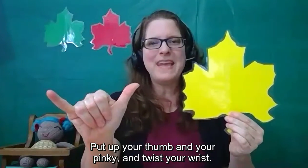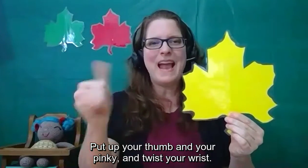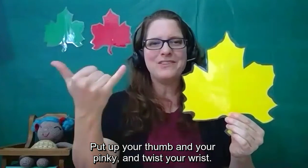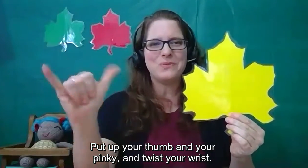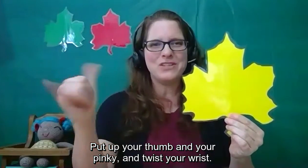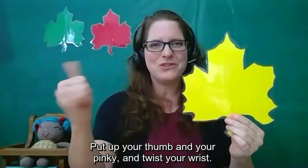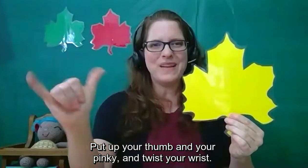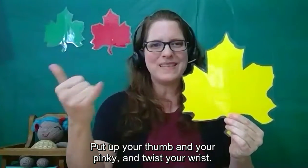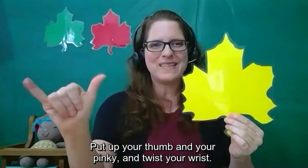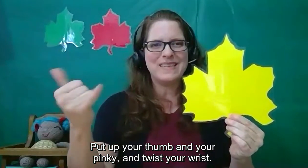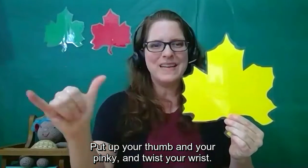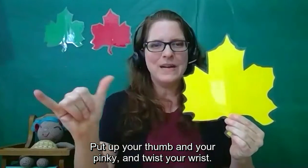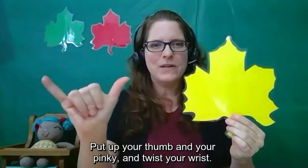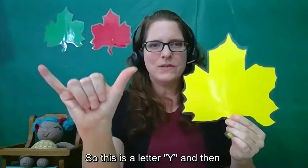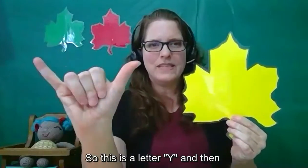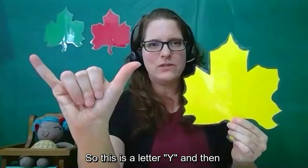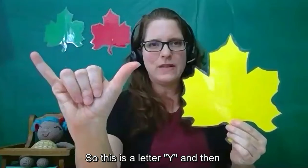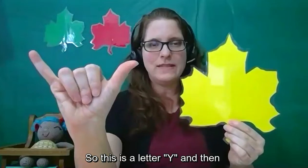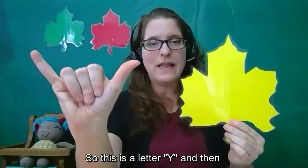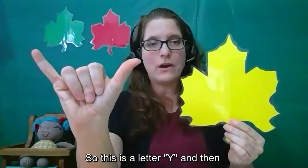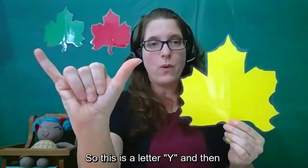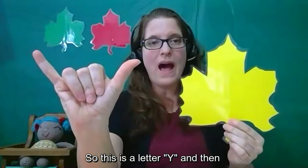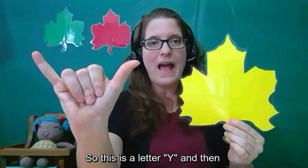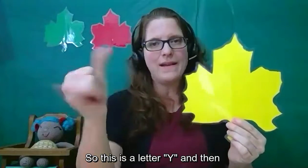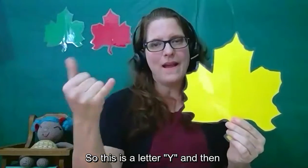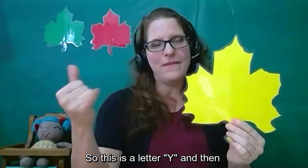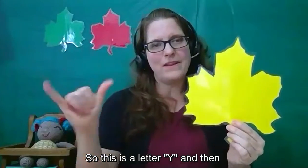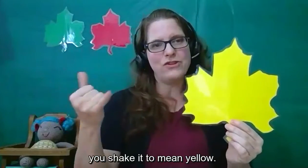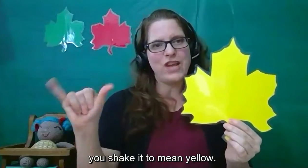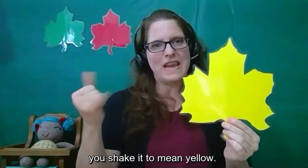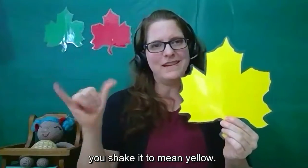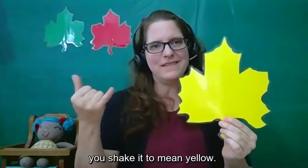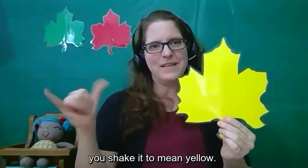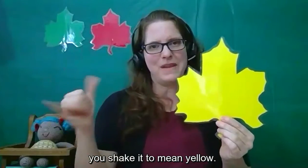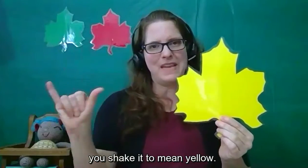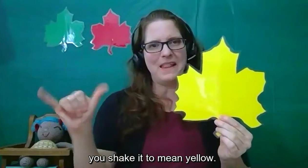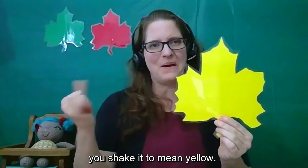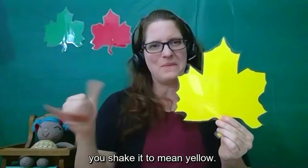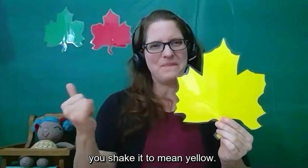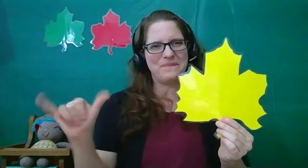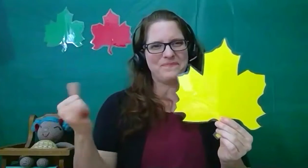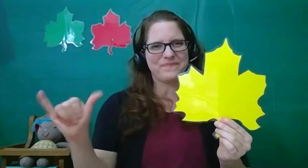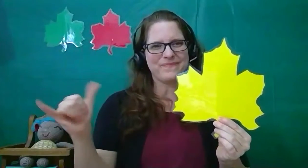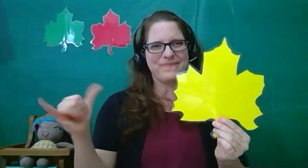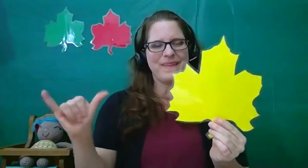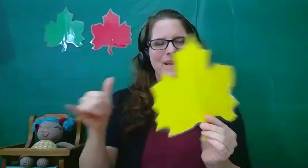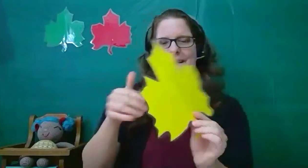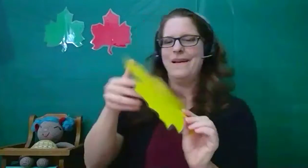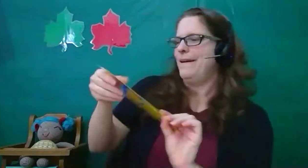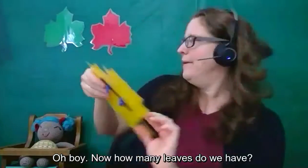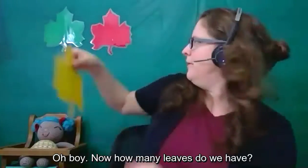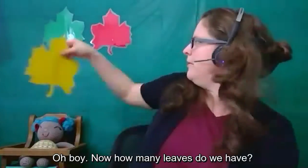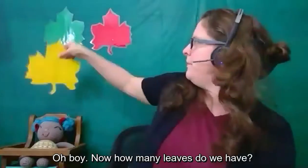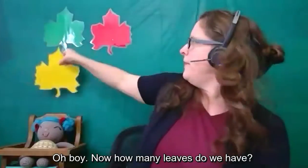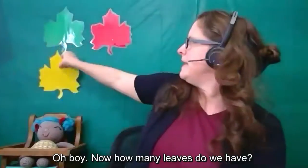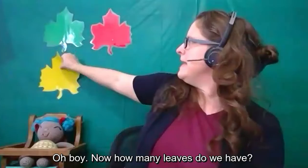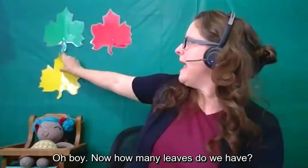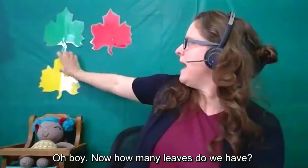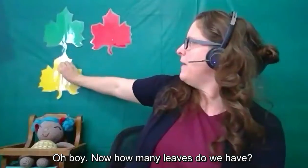and twist your wrist. So this is a letter Y, and then you shake it to mean yellow. Oh boy, now how